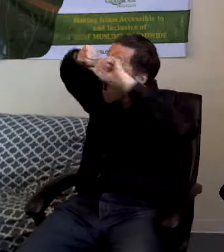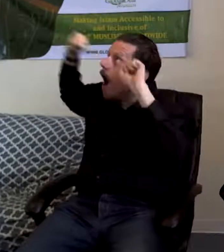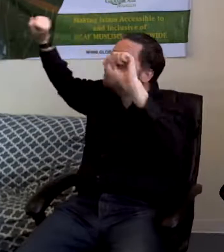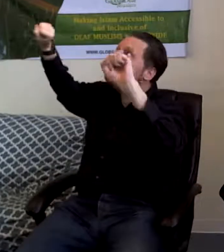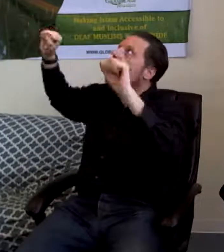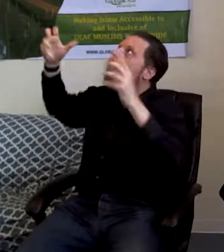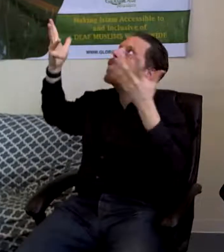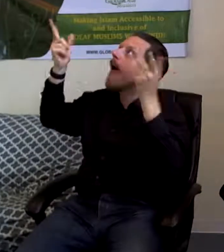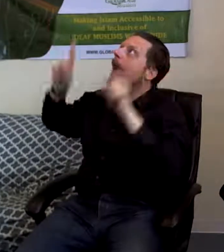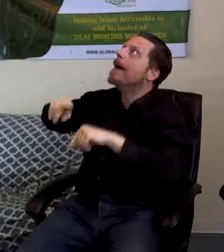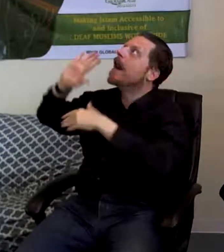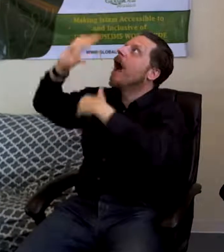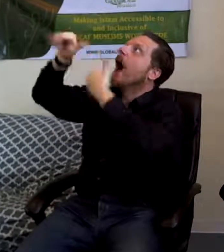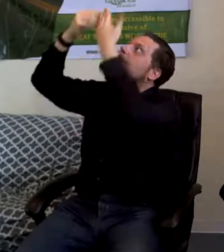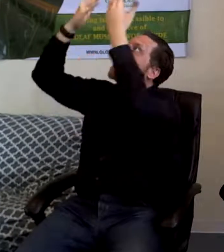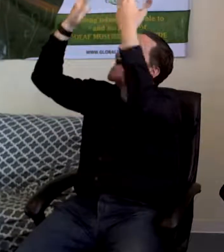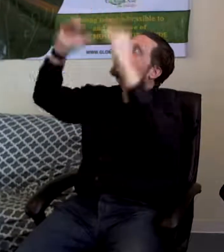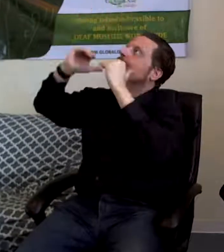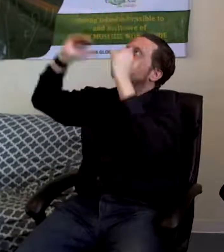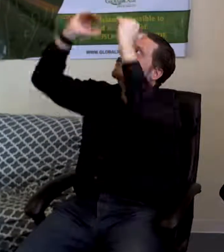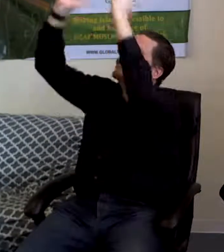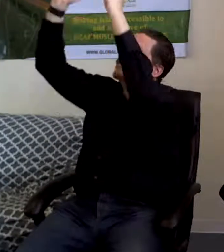heavens.